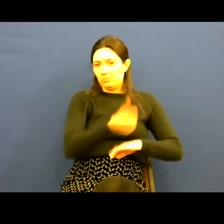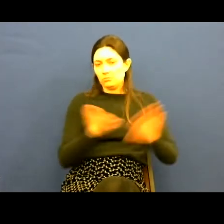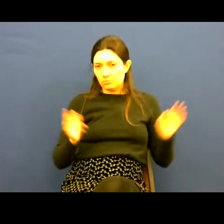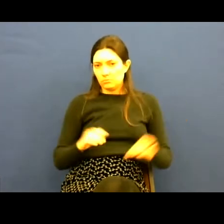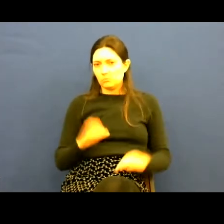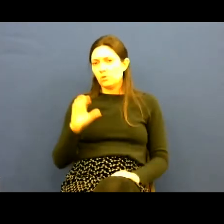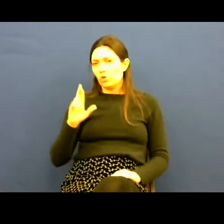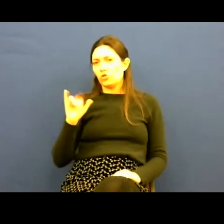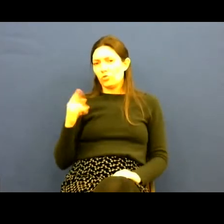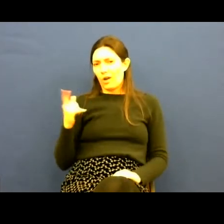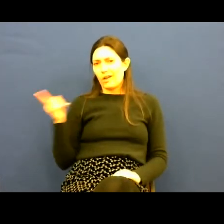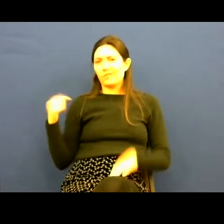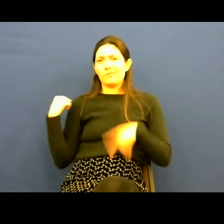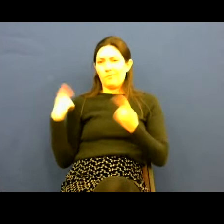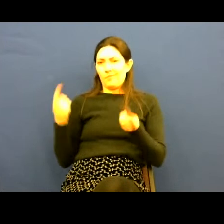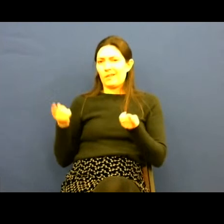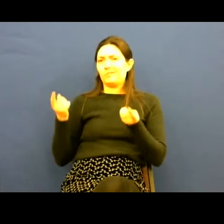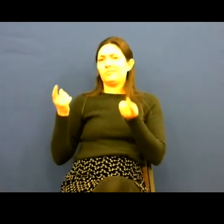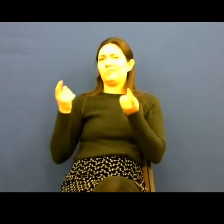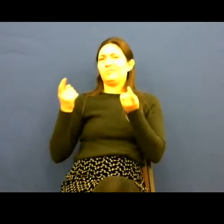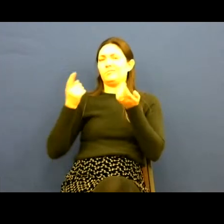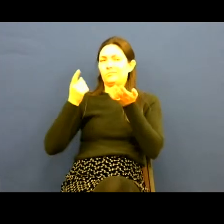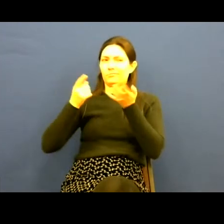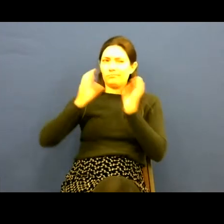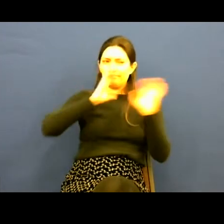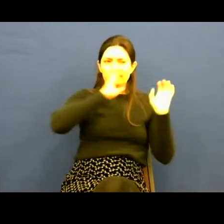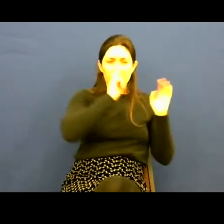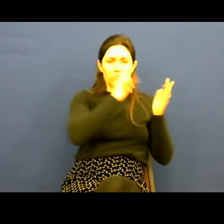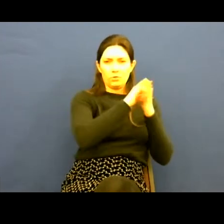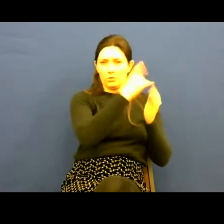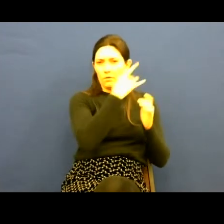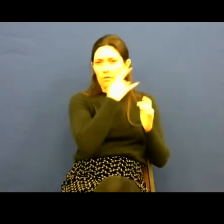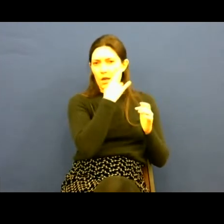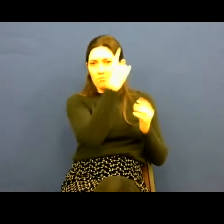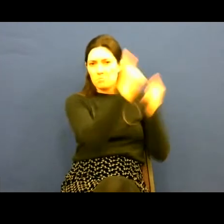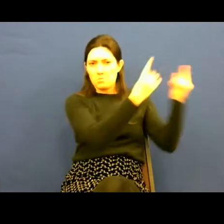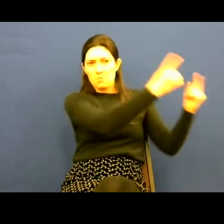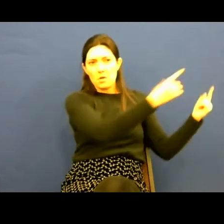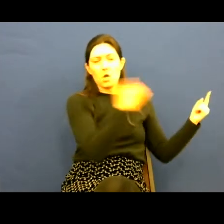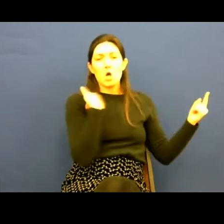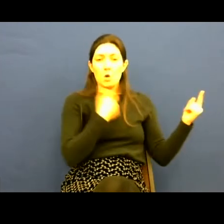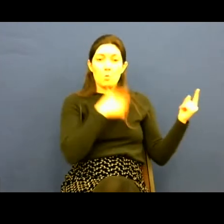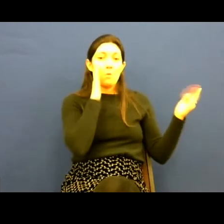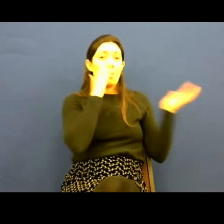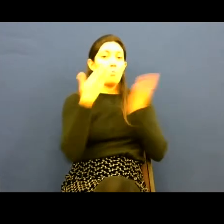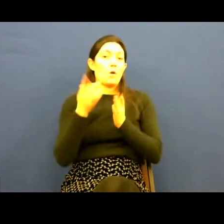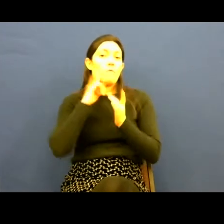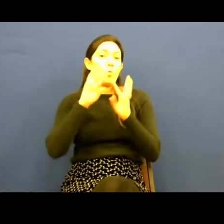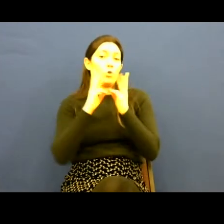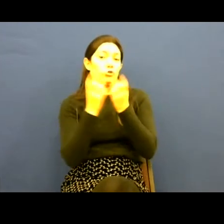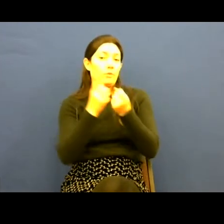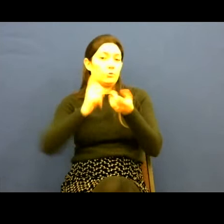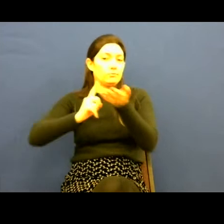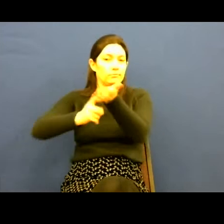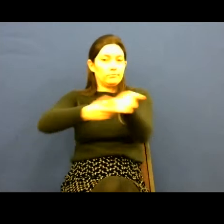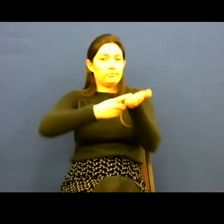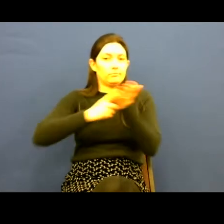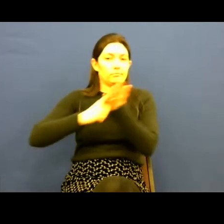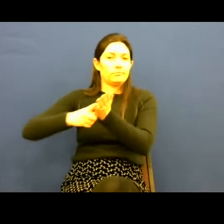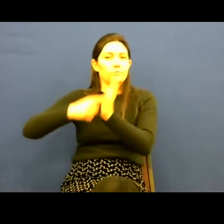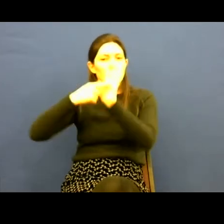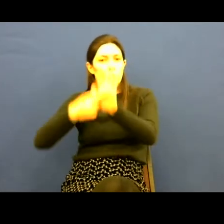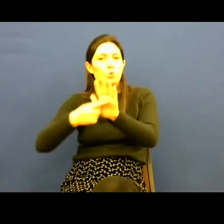Craig's been assembling that list, and he and I are going to go through it, and we're actually going to bring it to a workshop just to go over to show you